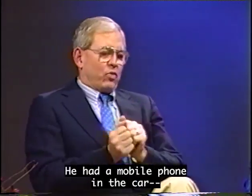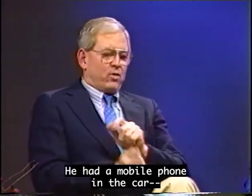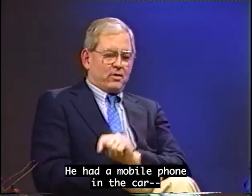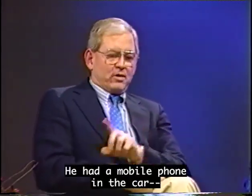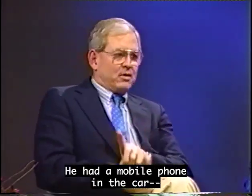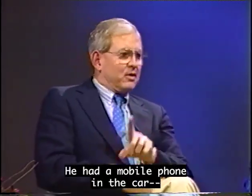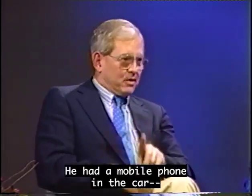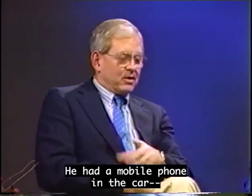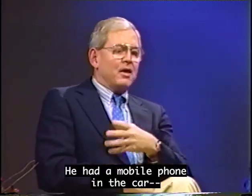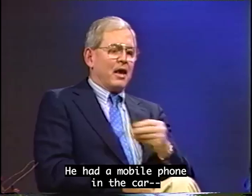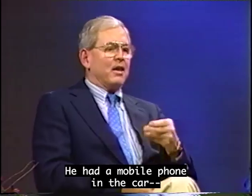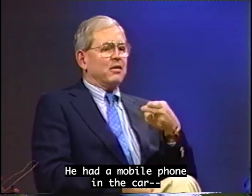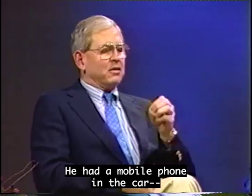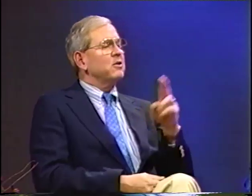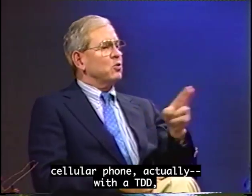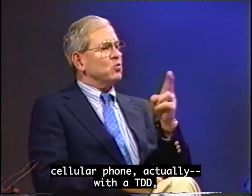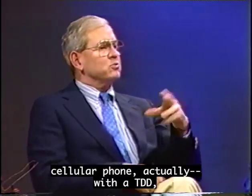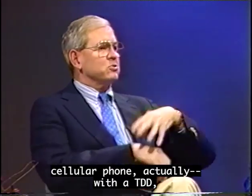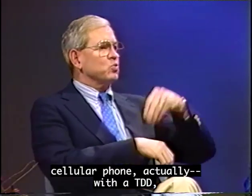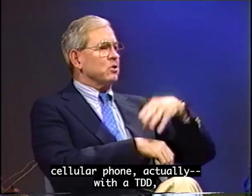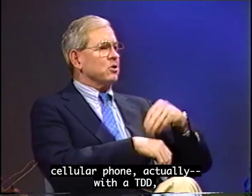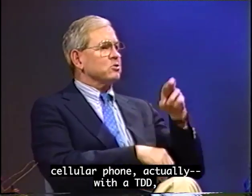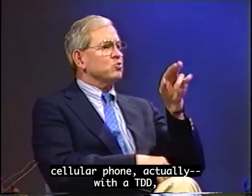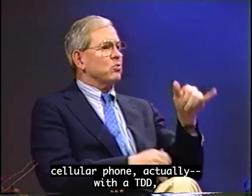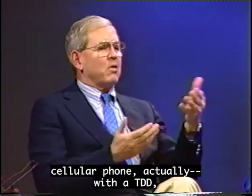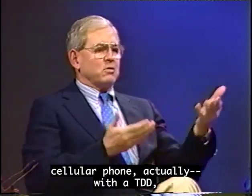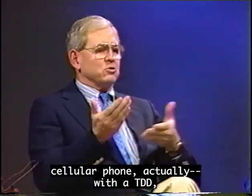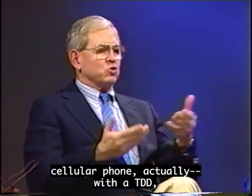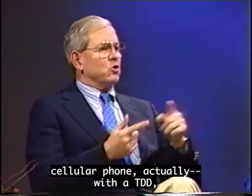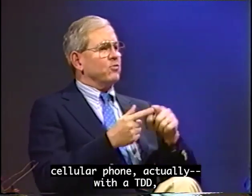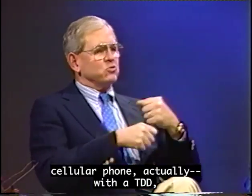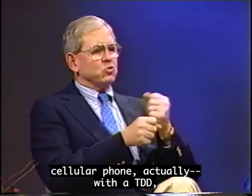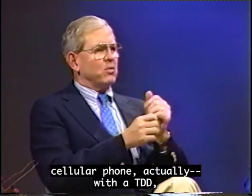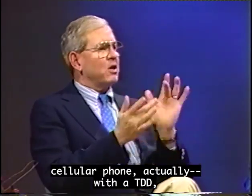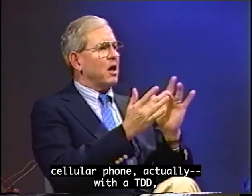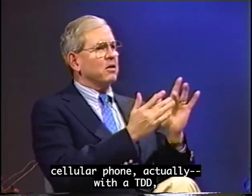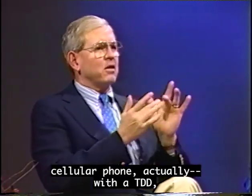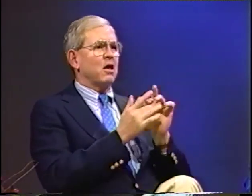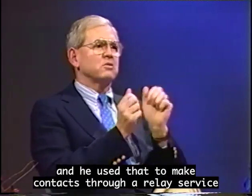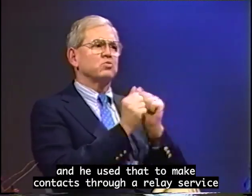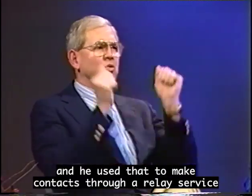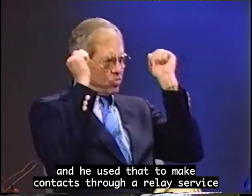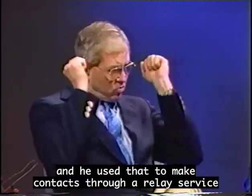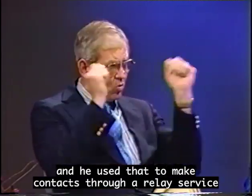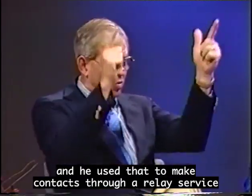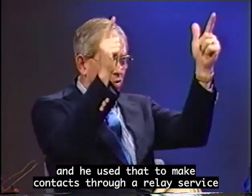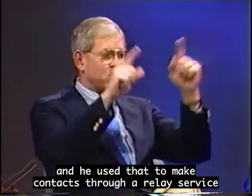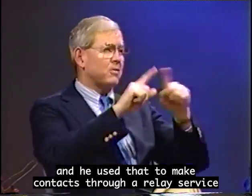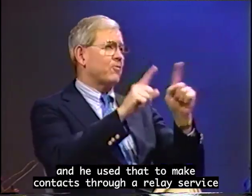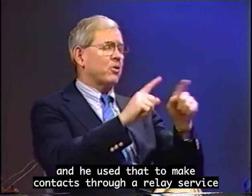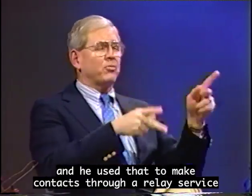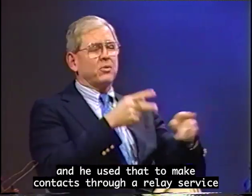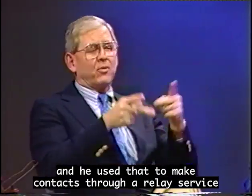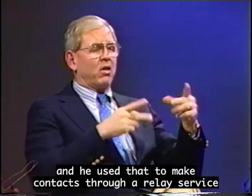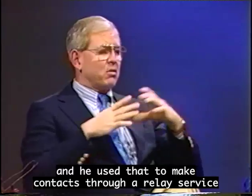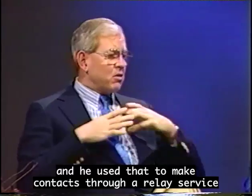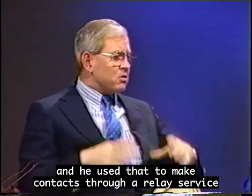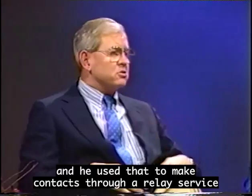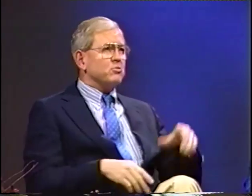He had a mobile phone in the car, cellular phone actually, with a TDD, and he used that to make contacts through a relay service